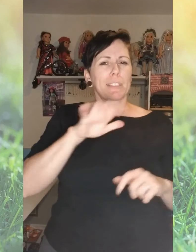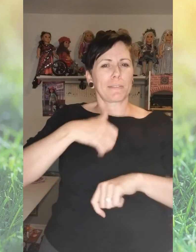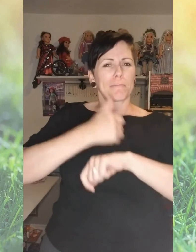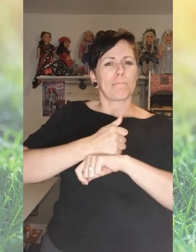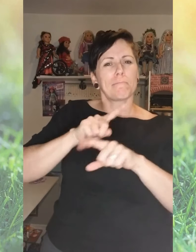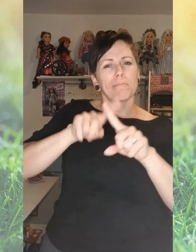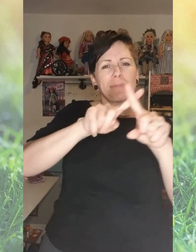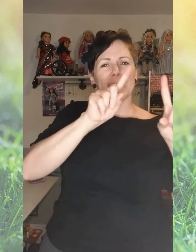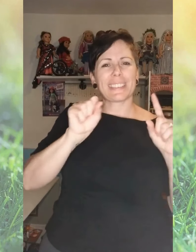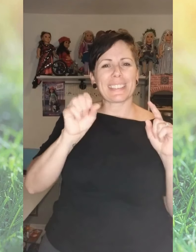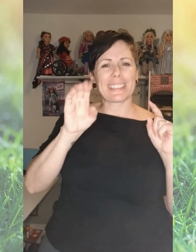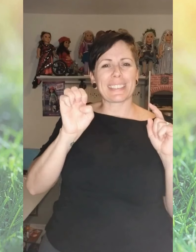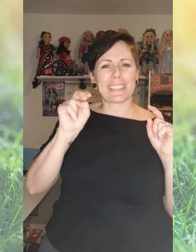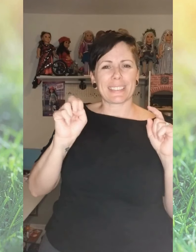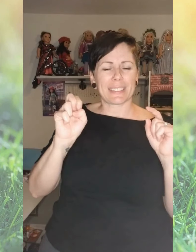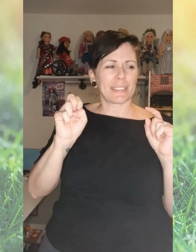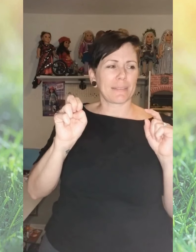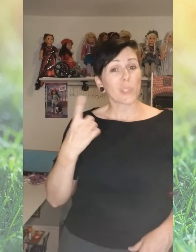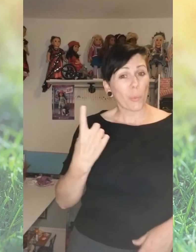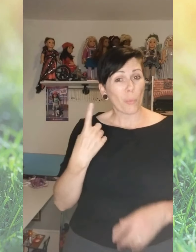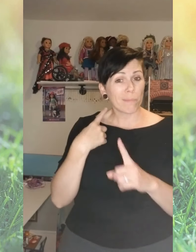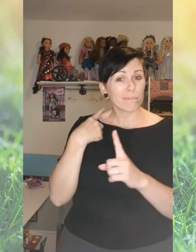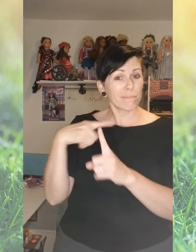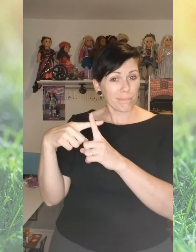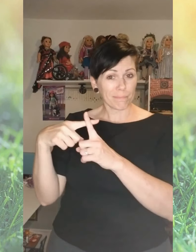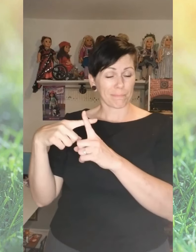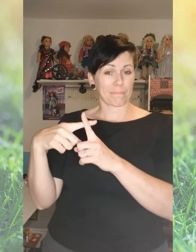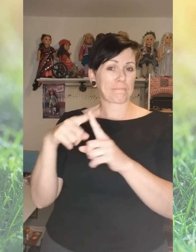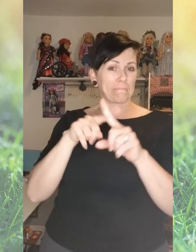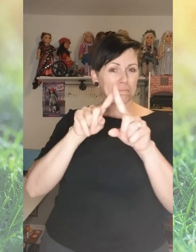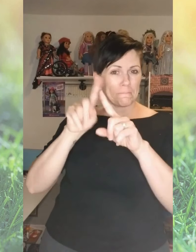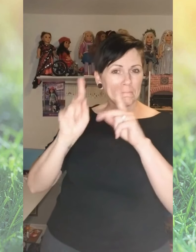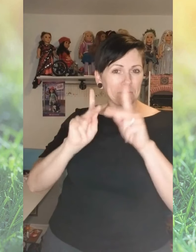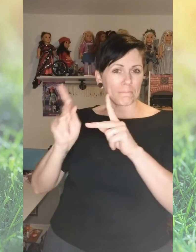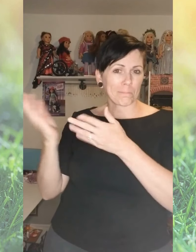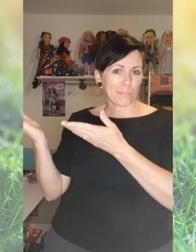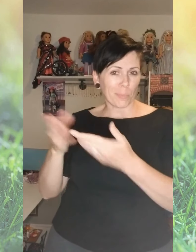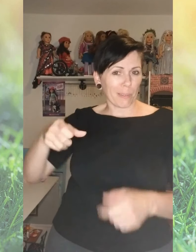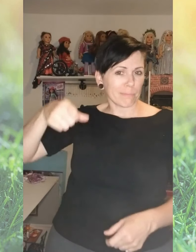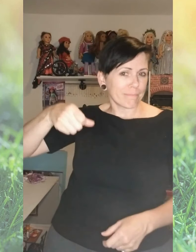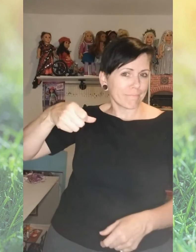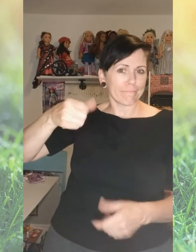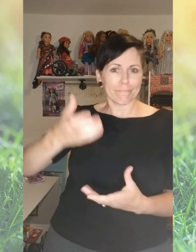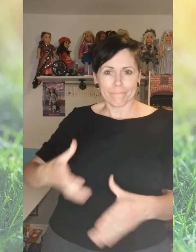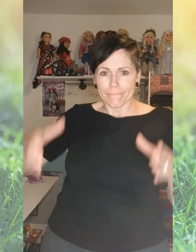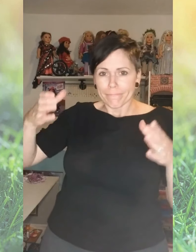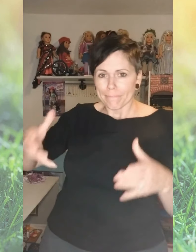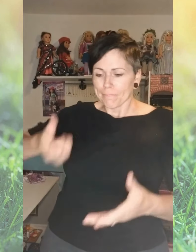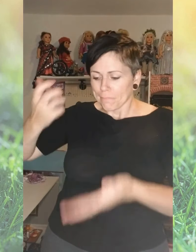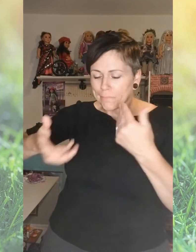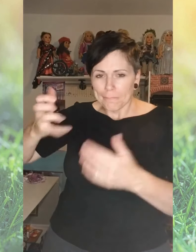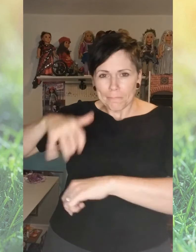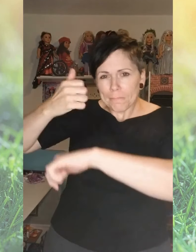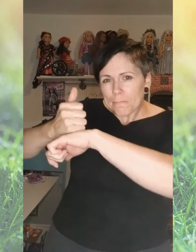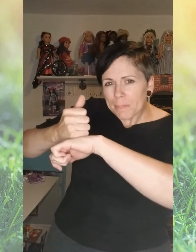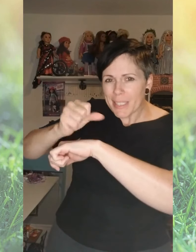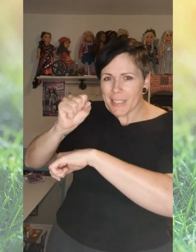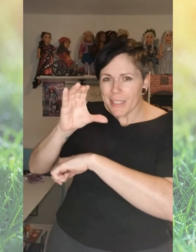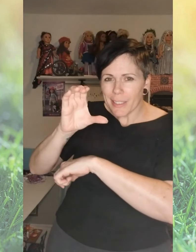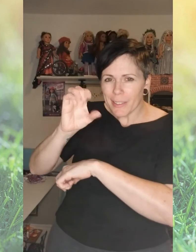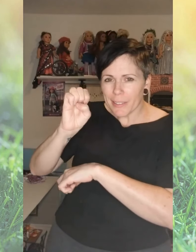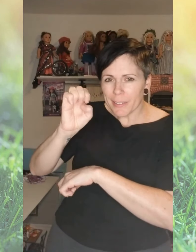All right. So one nice thing is that each person would bring some things and set these different scenes up. Like we brought a grill, a